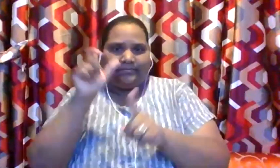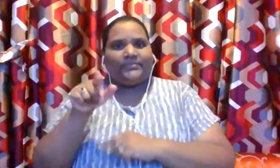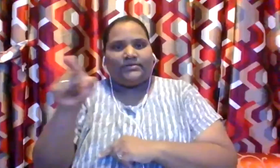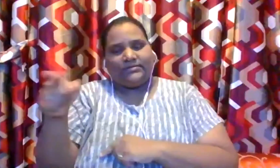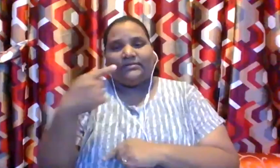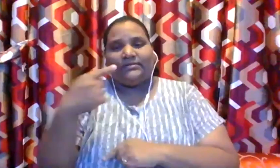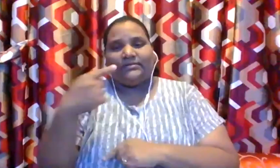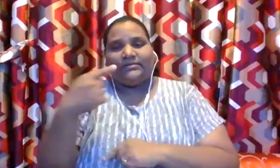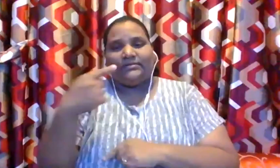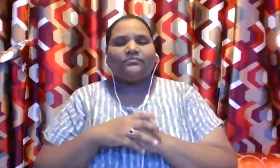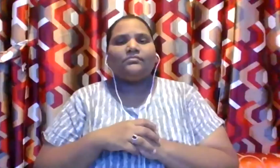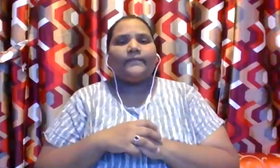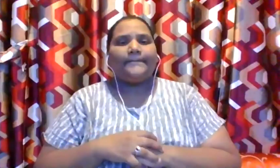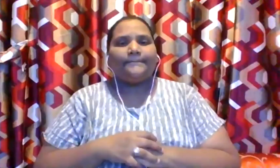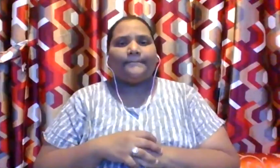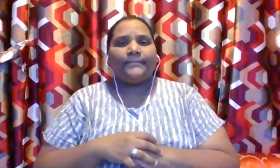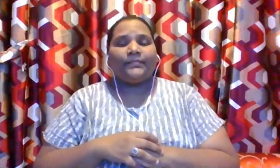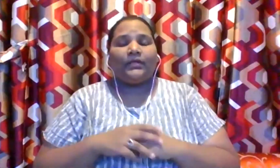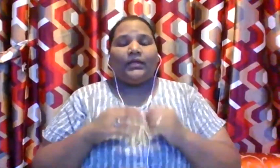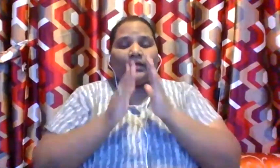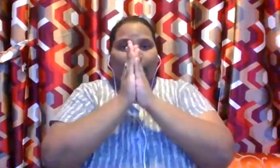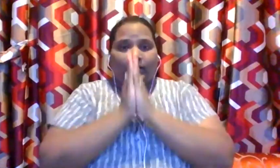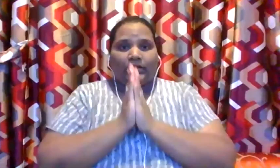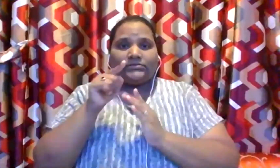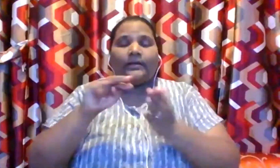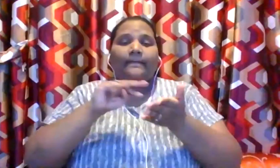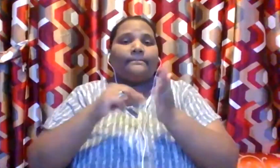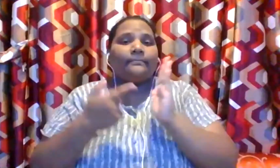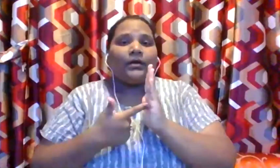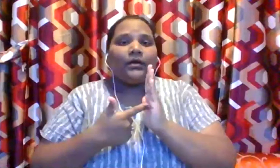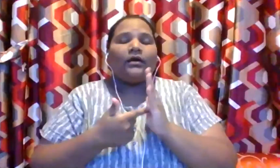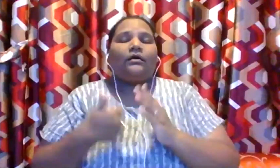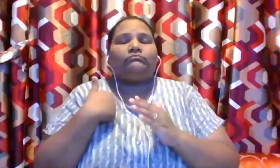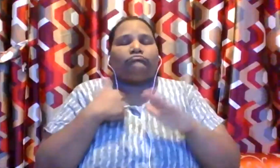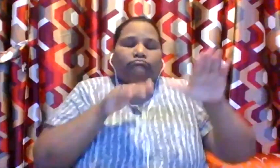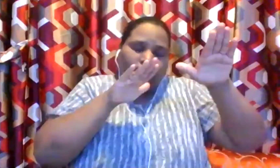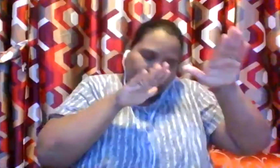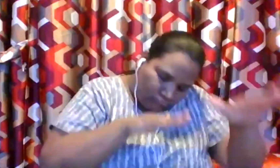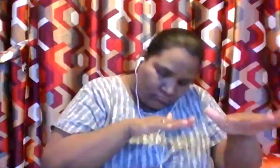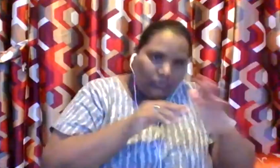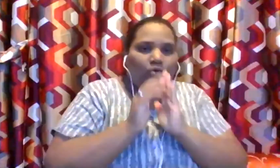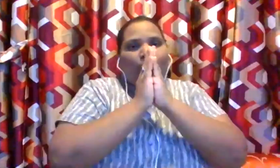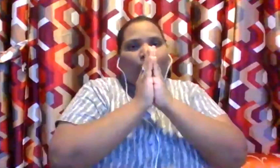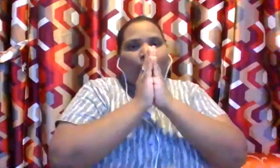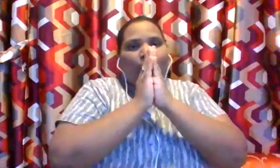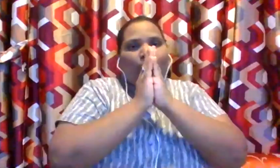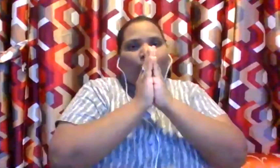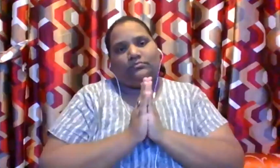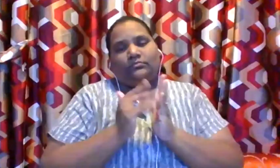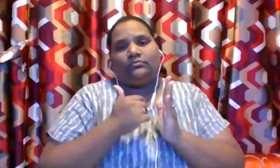he said that religion actually means to surrender to God. It doesn't matter what religion you belong